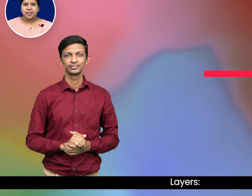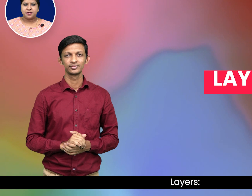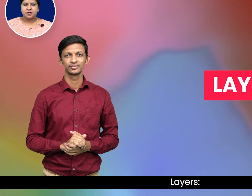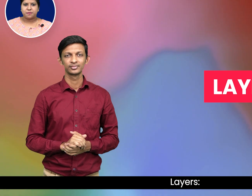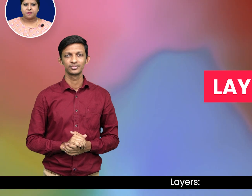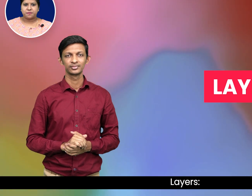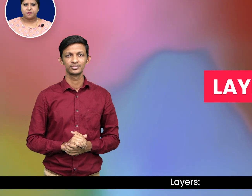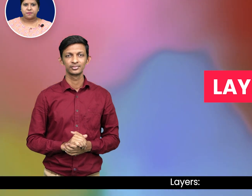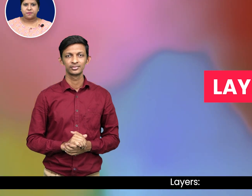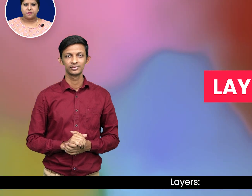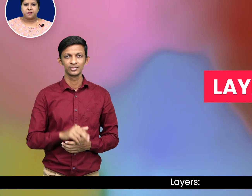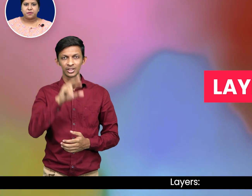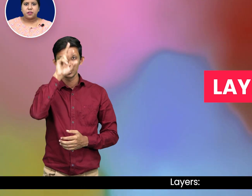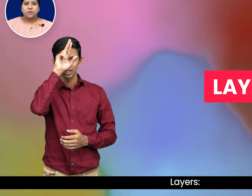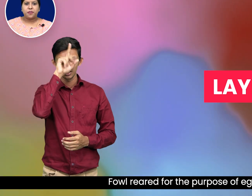Layers.